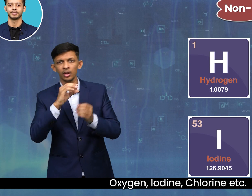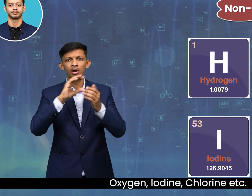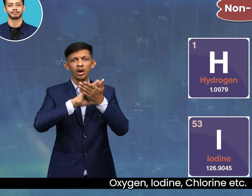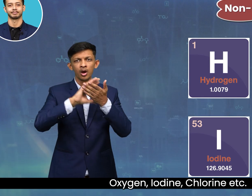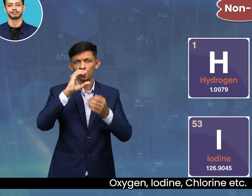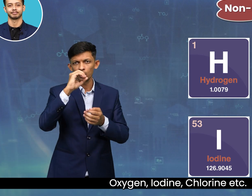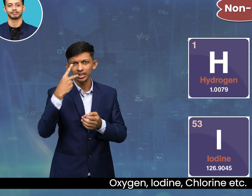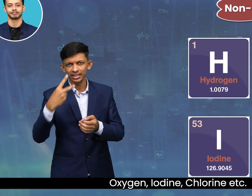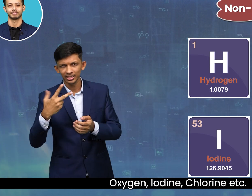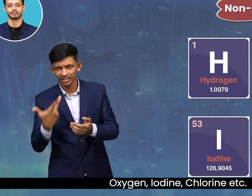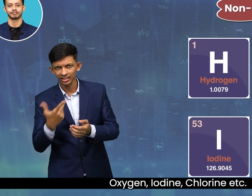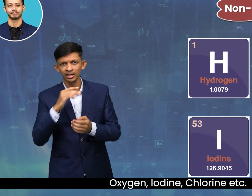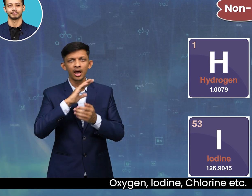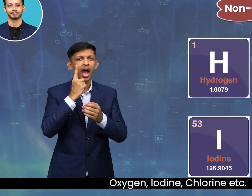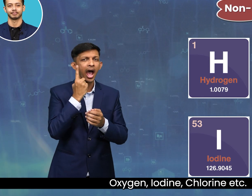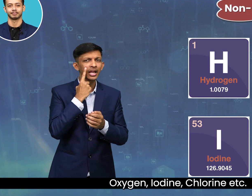etc.